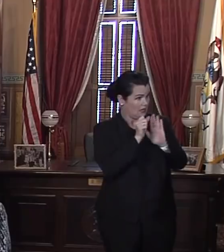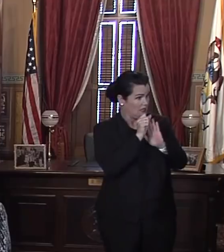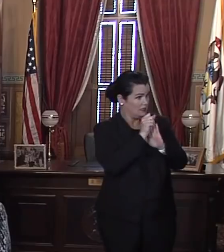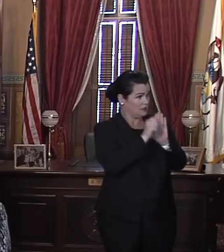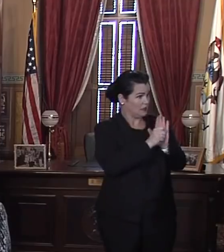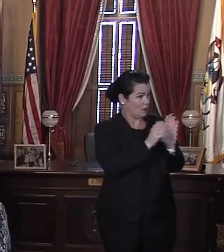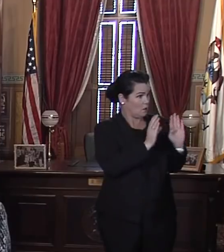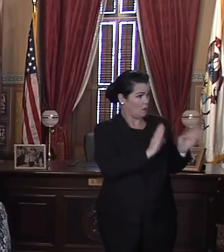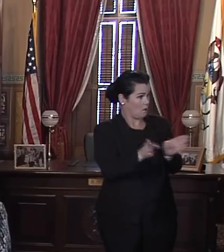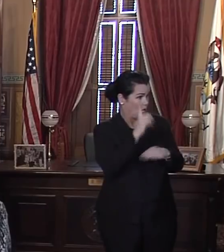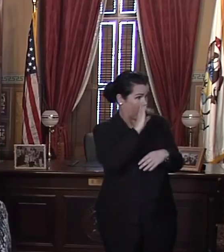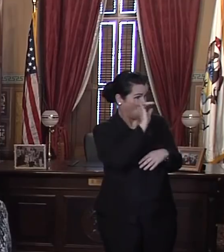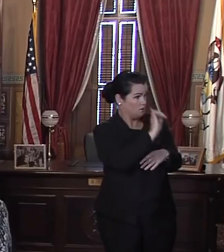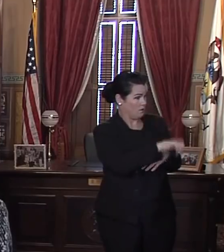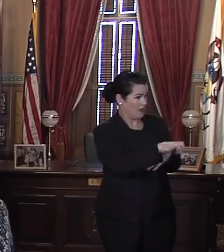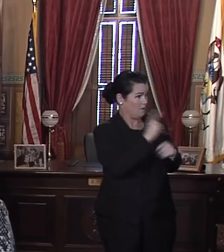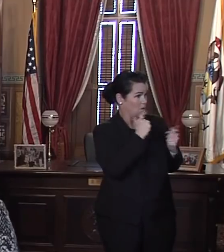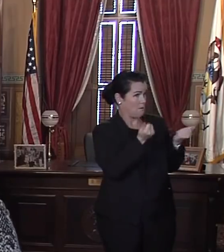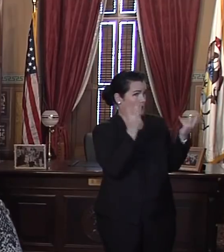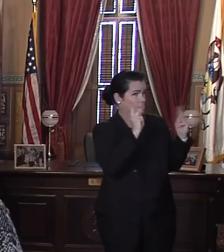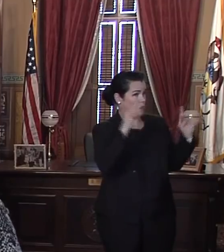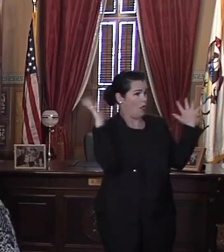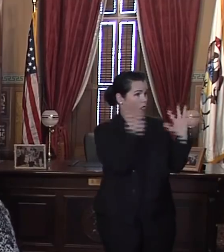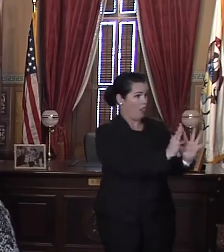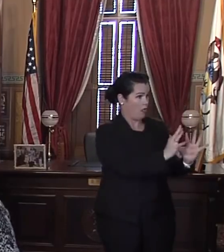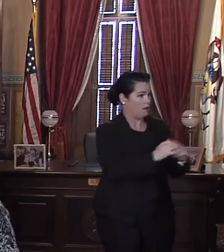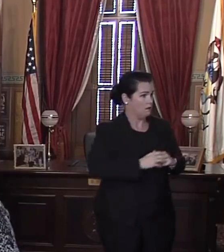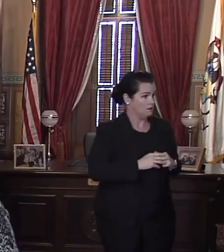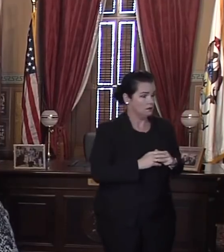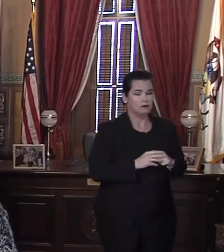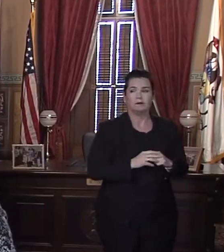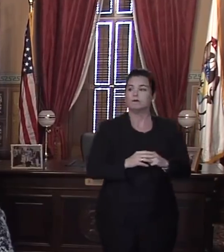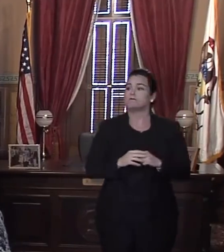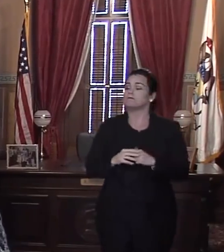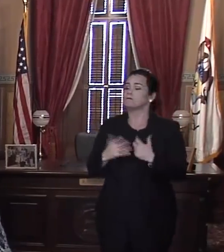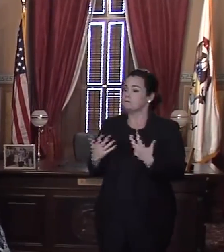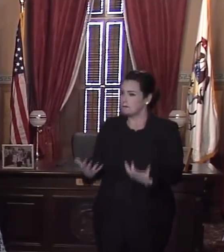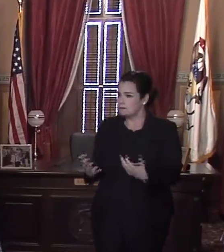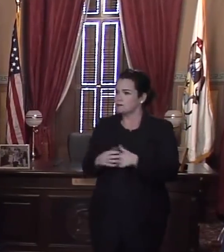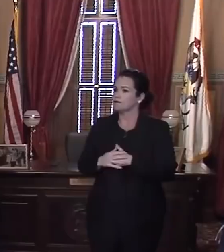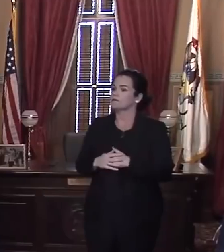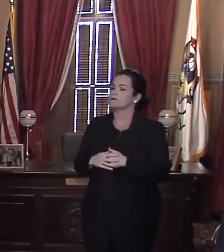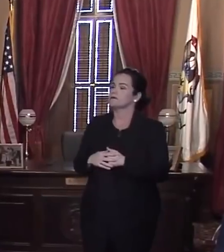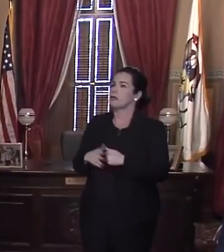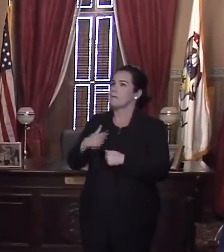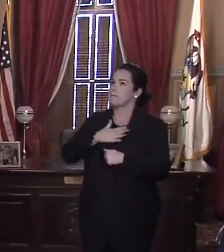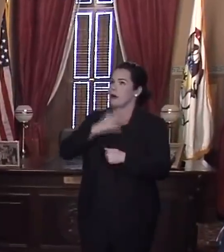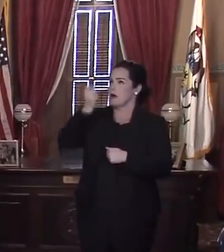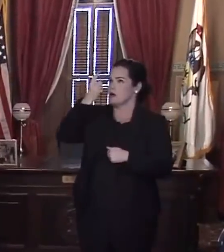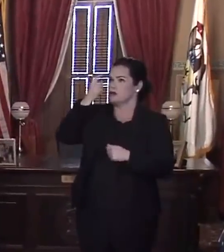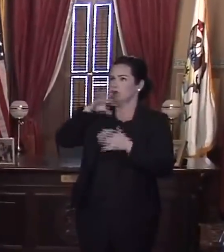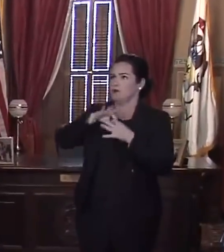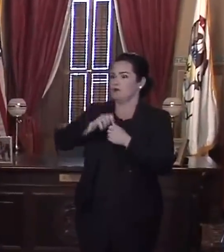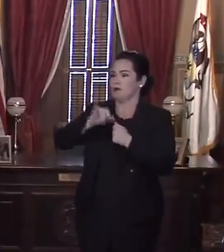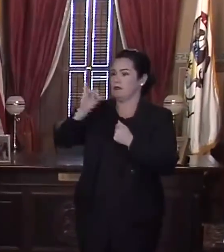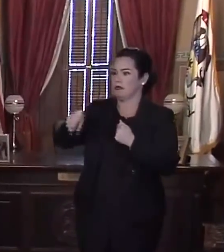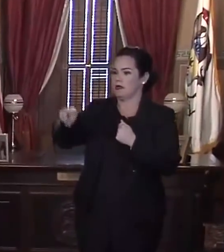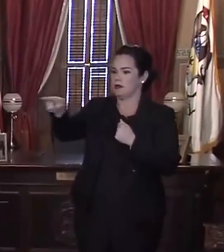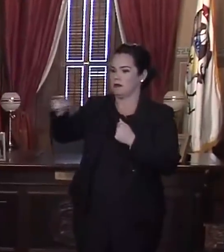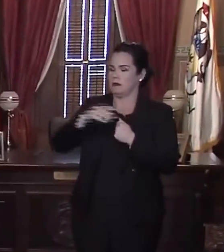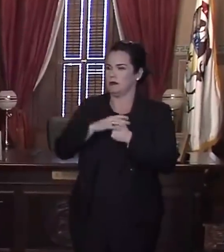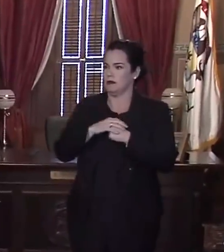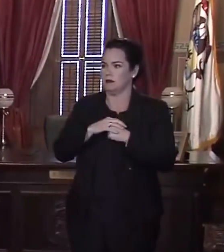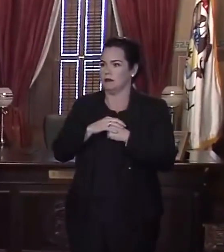crowds? Well, my understanding of this demonstration is that it's going to be, people